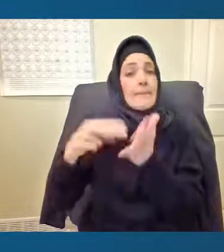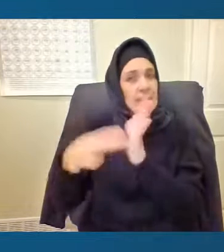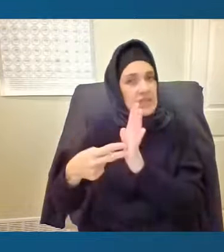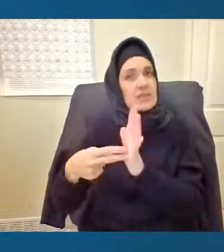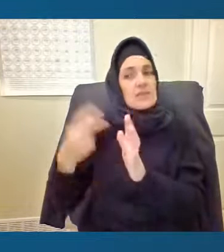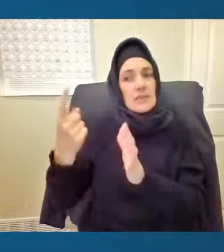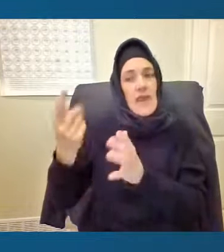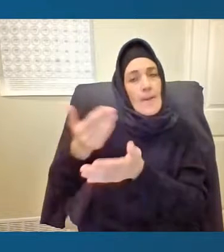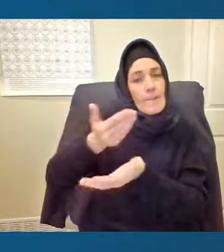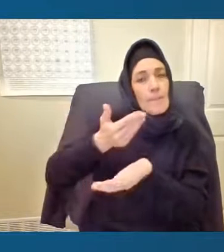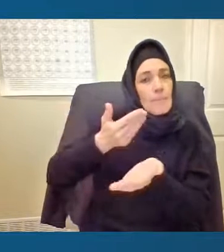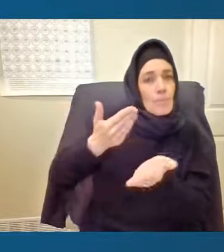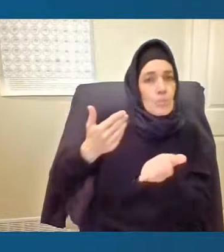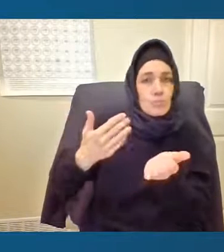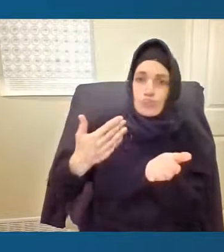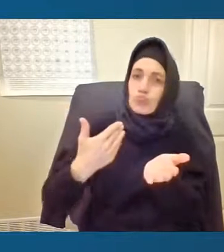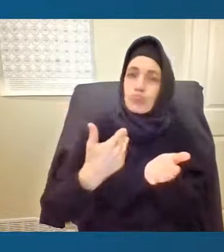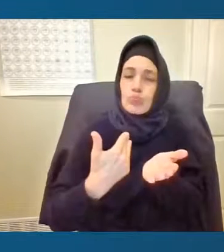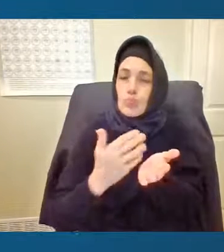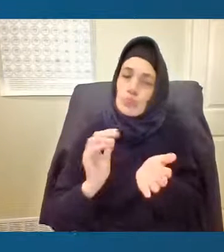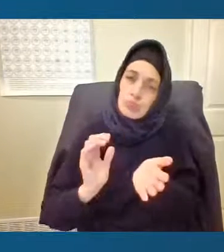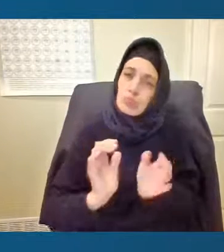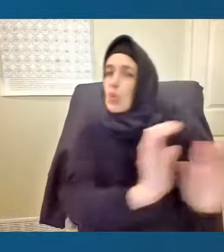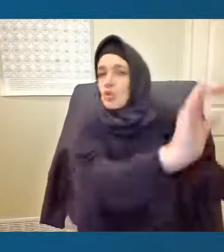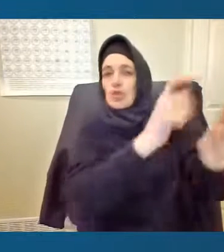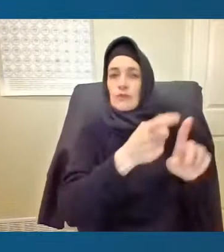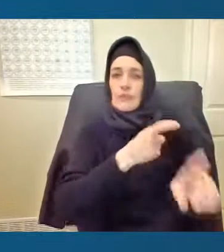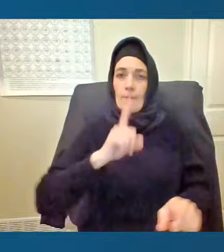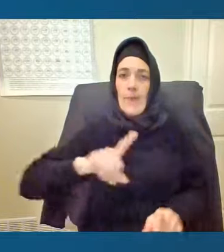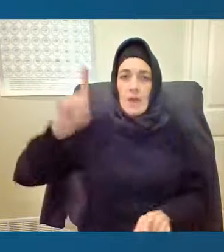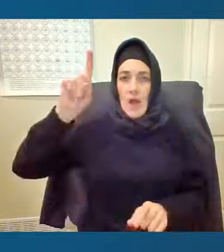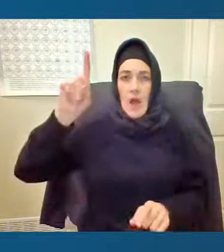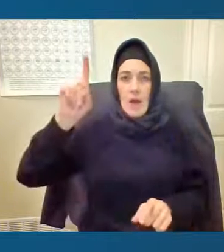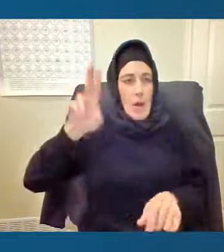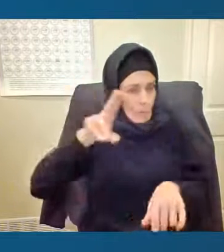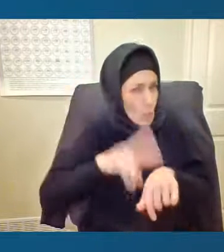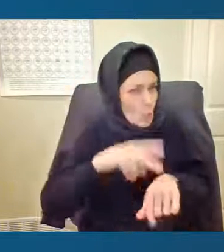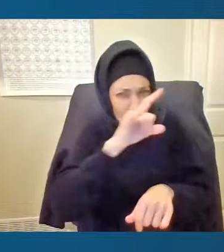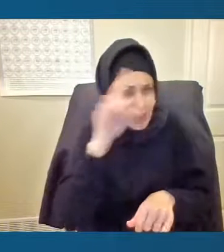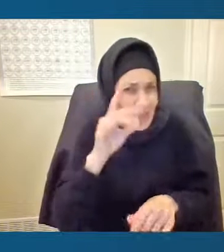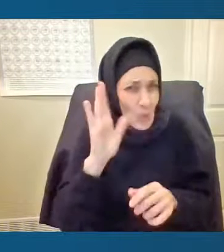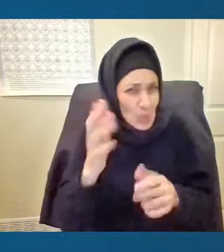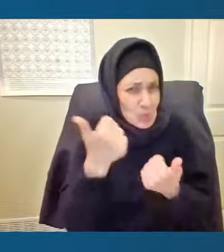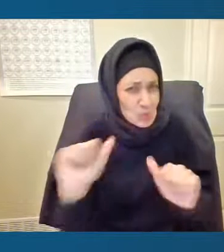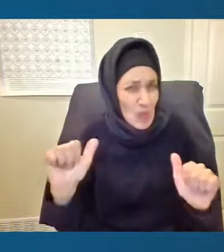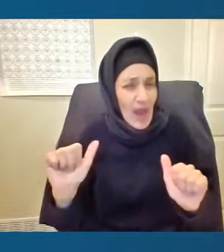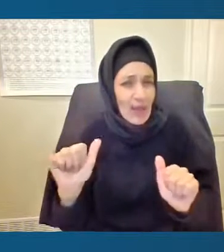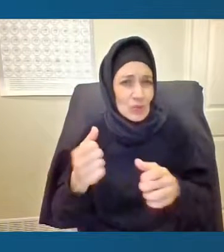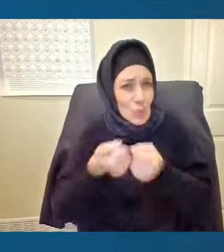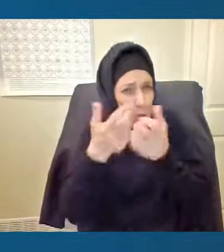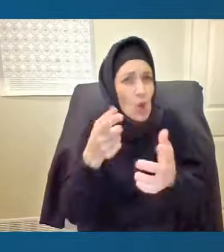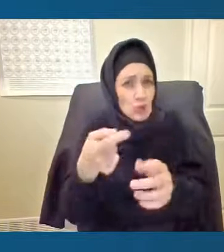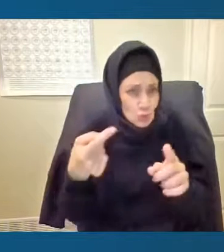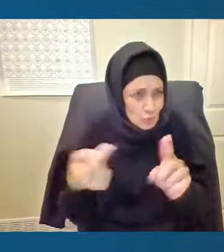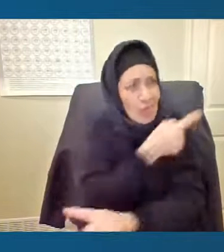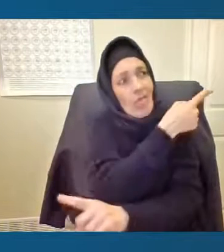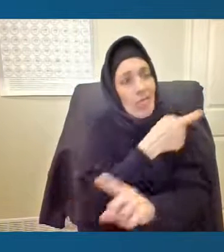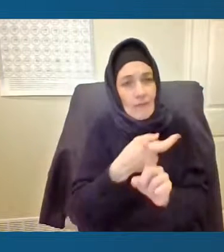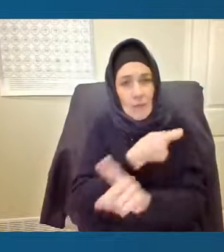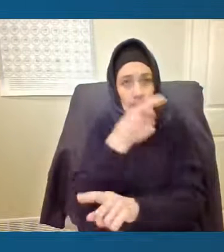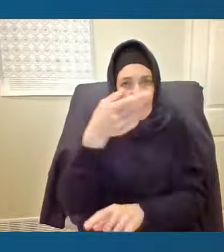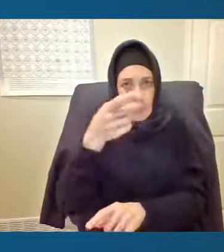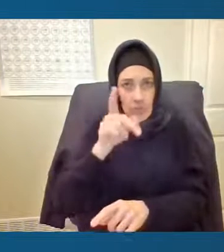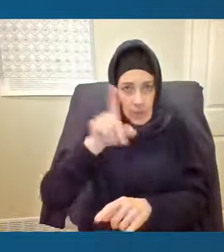dhikr. Any moments you find, remembrance of Allah subhanahu wa ta'ala. Taking away of sins, elevating